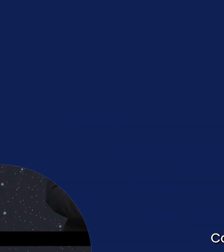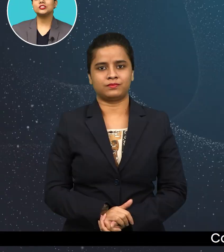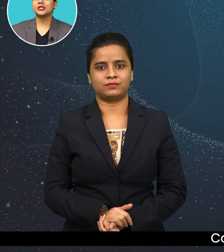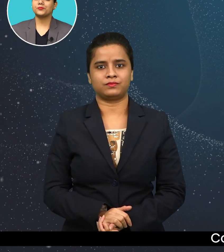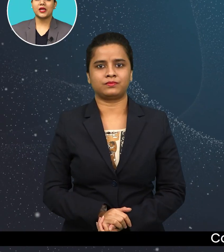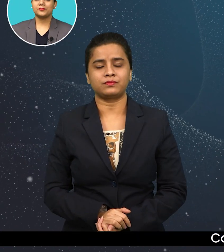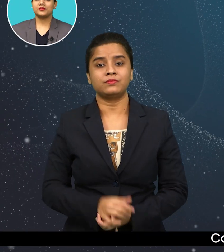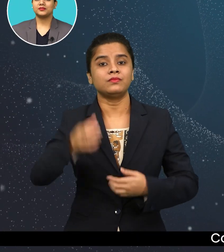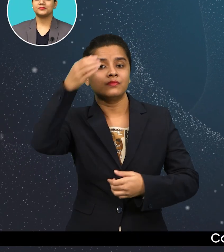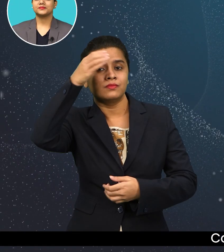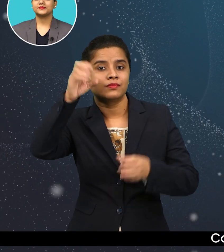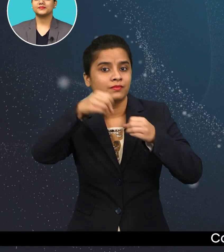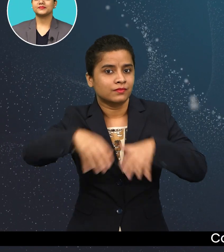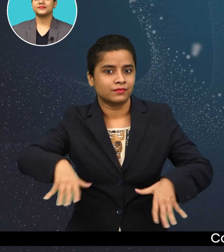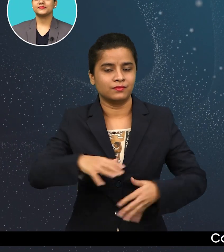Concept Map